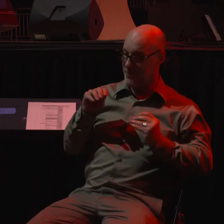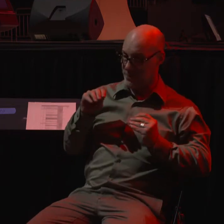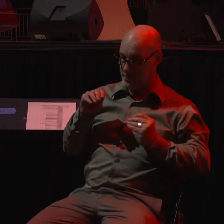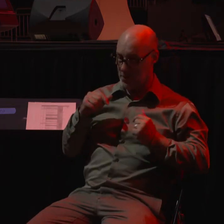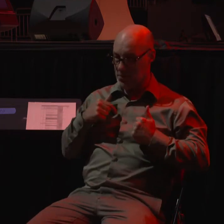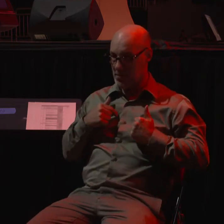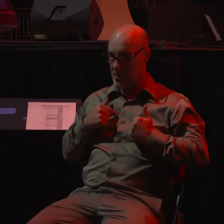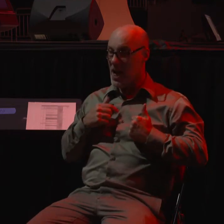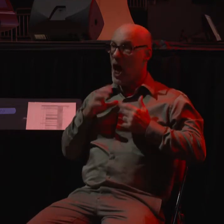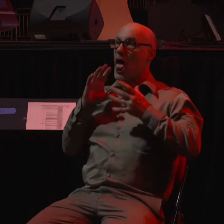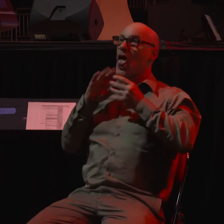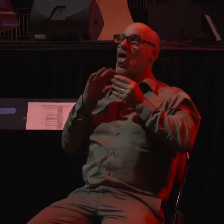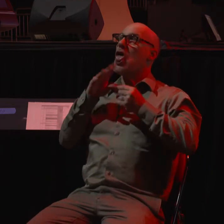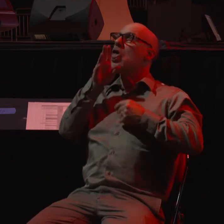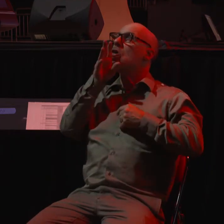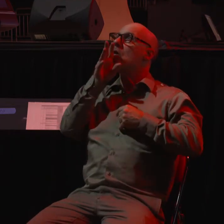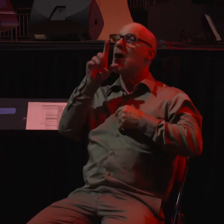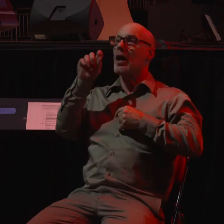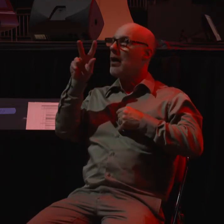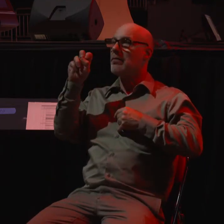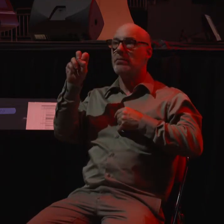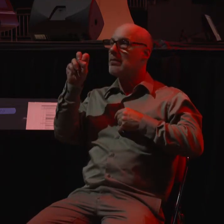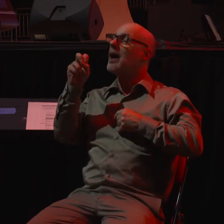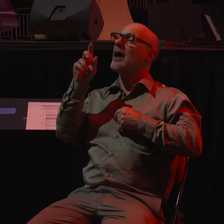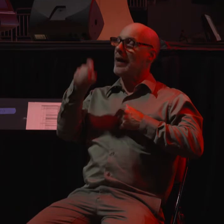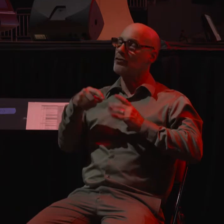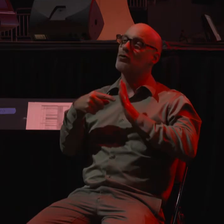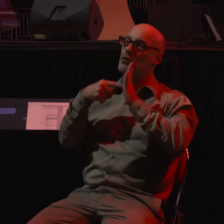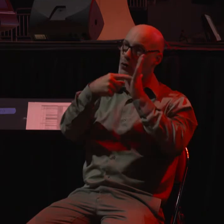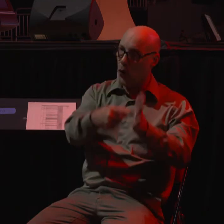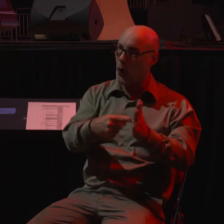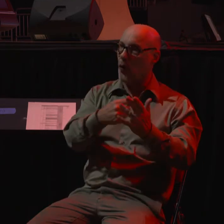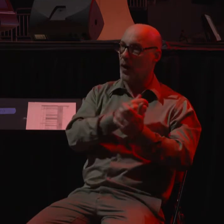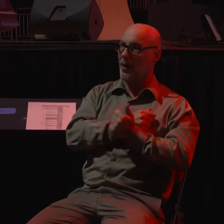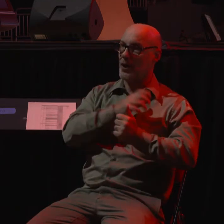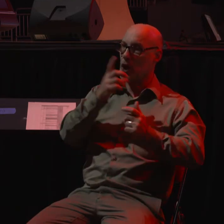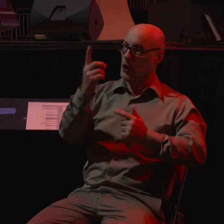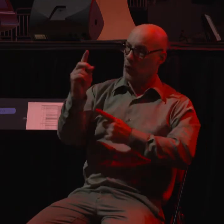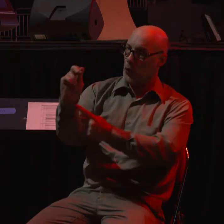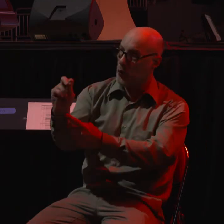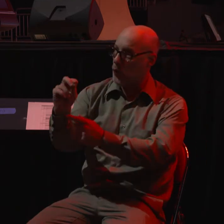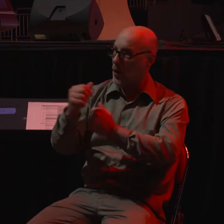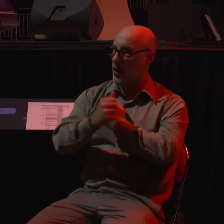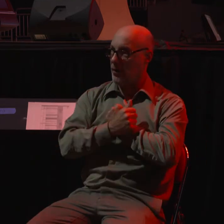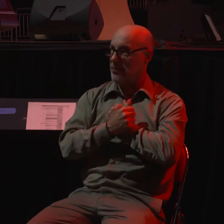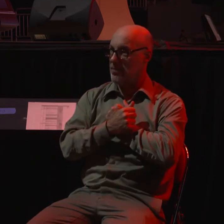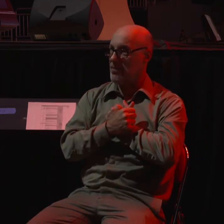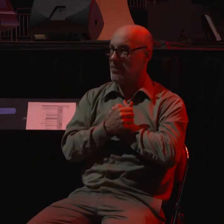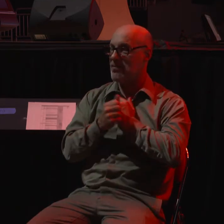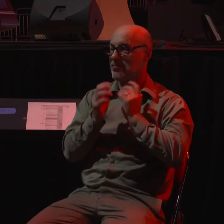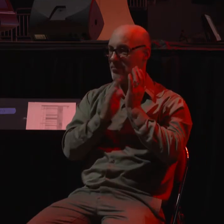not just talk about it. Amen. I think one of the things that, yeah, please. Amen.